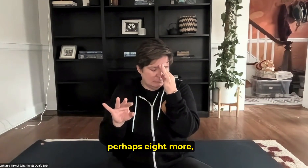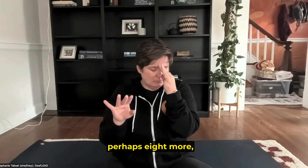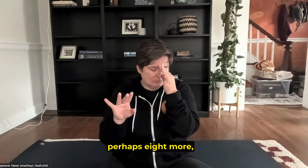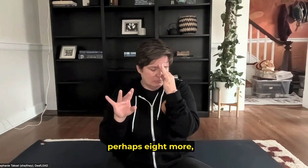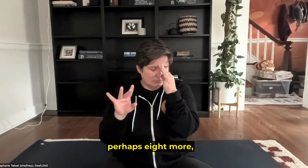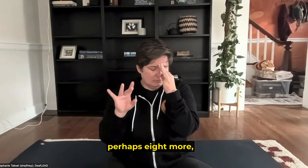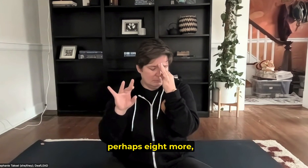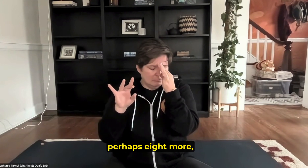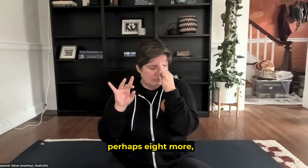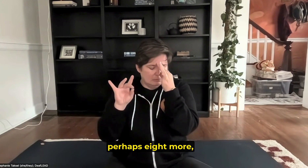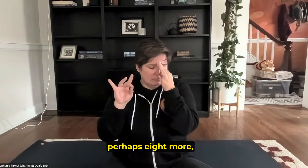Perhaps 8 more.